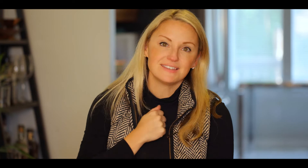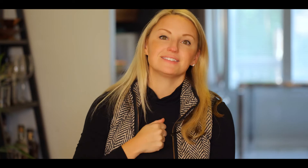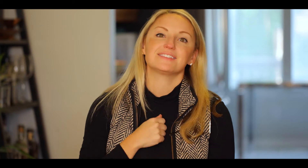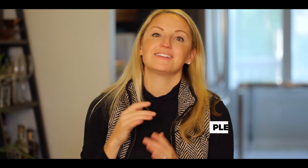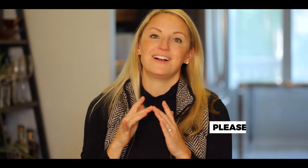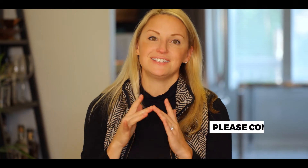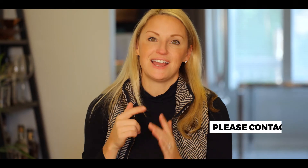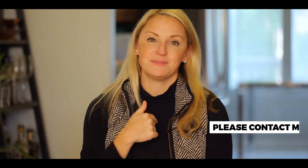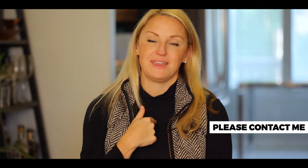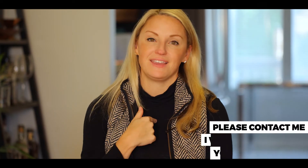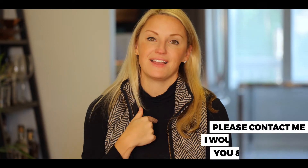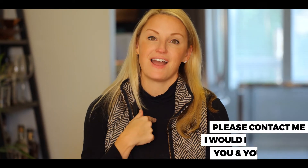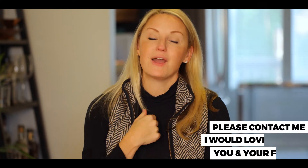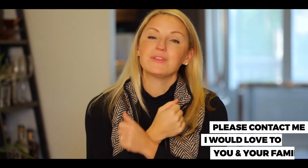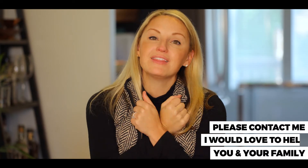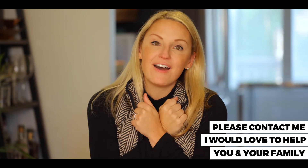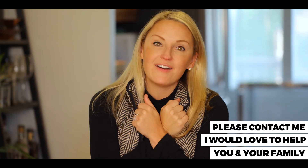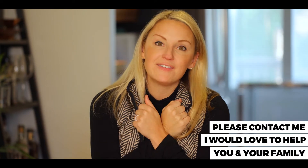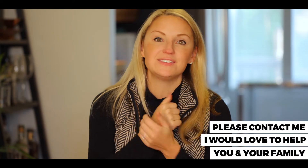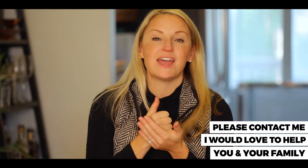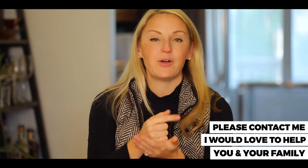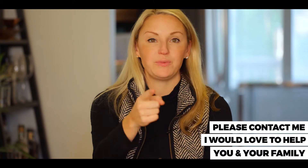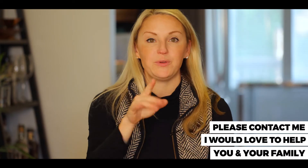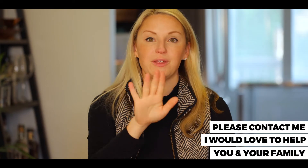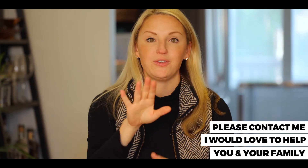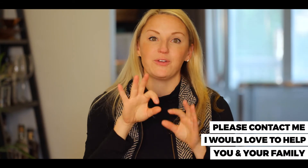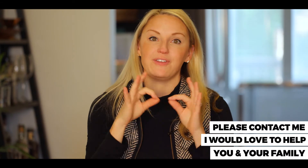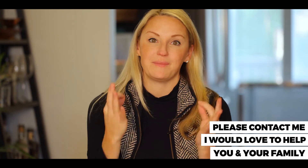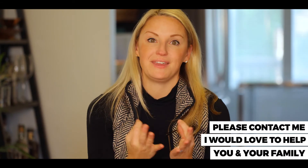contact me. I would love to help you and your family.